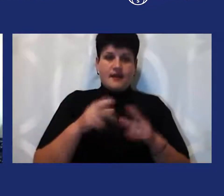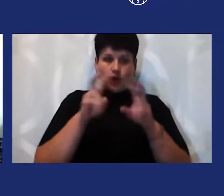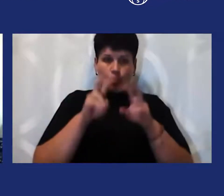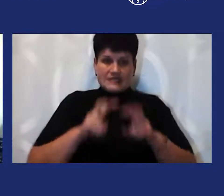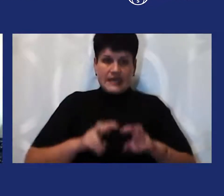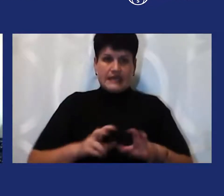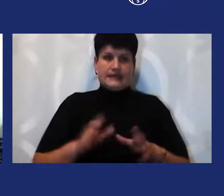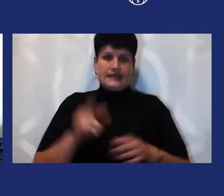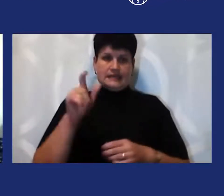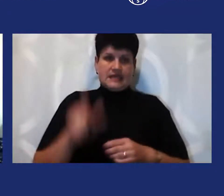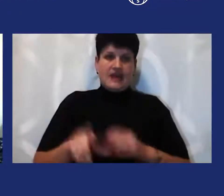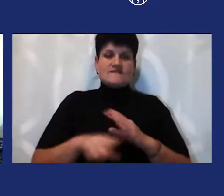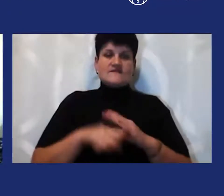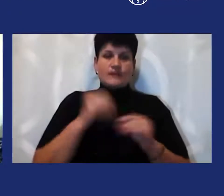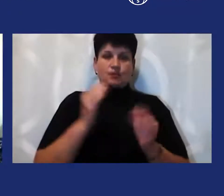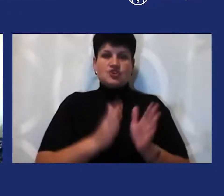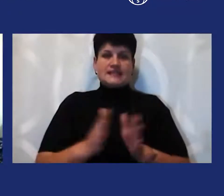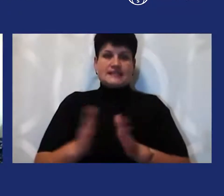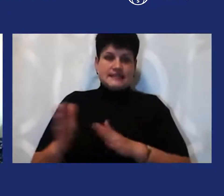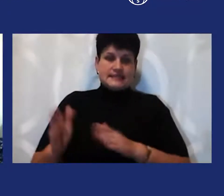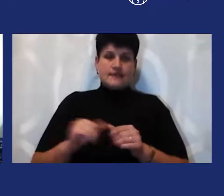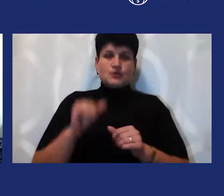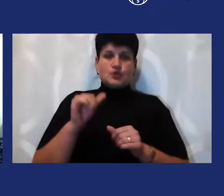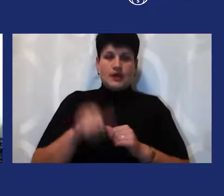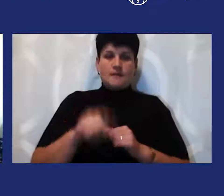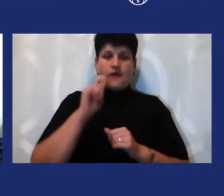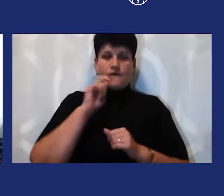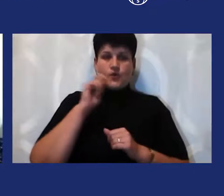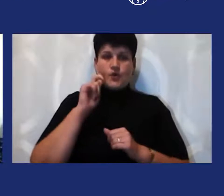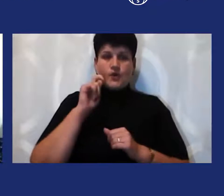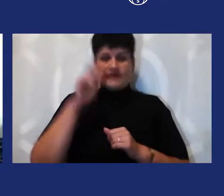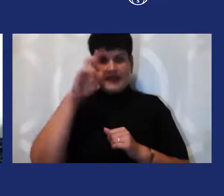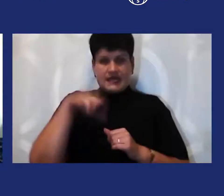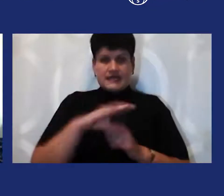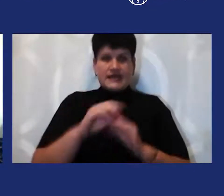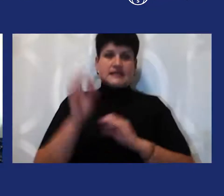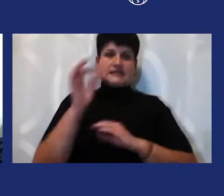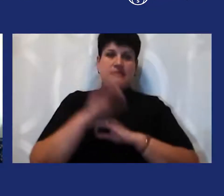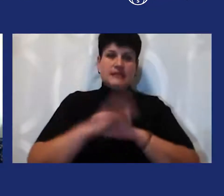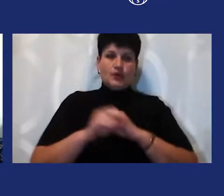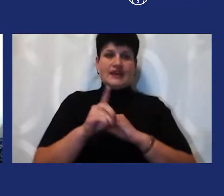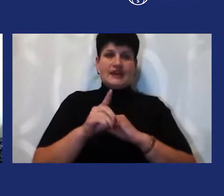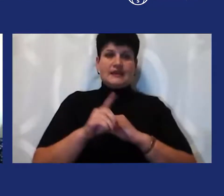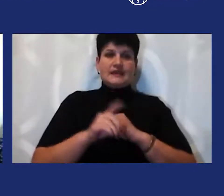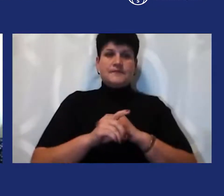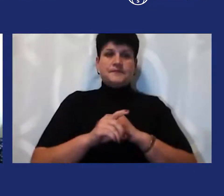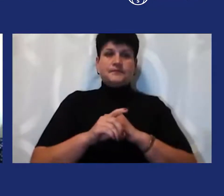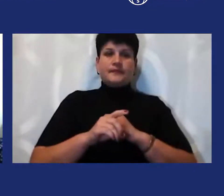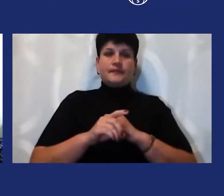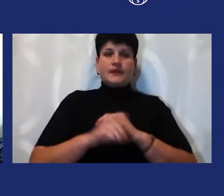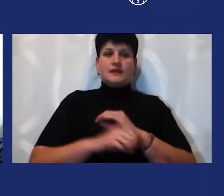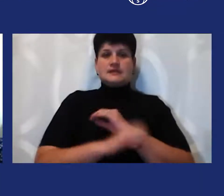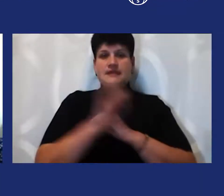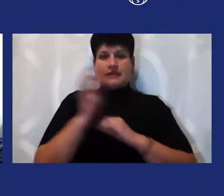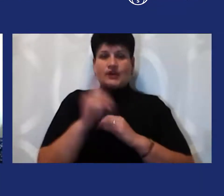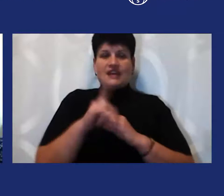opinion, I, as a researcher of electoral systems in Eastern European countries, could say